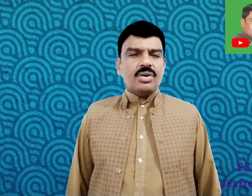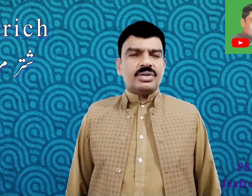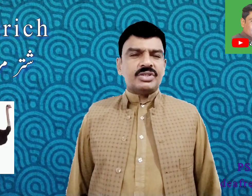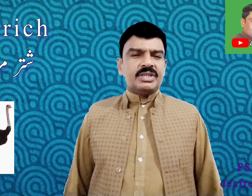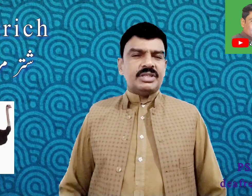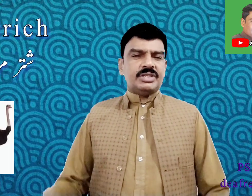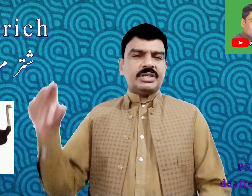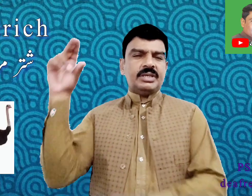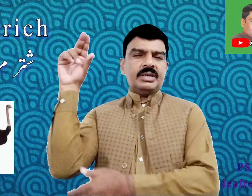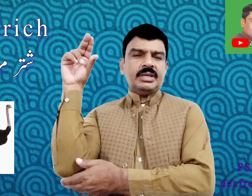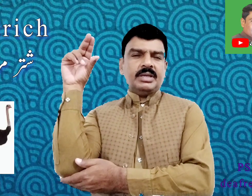ostrich,